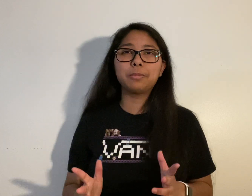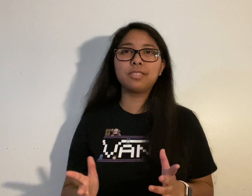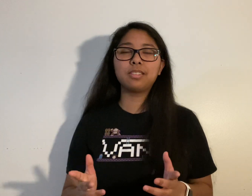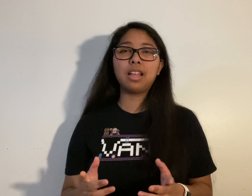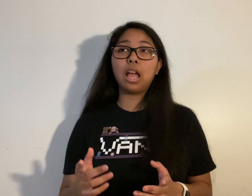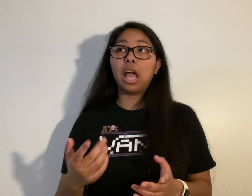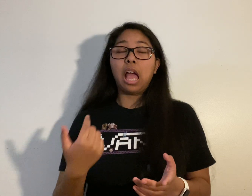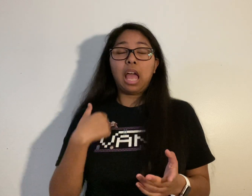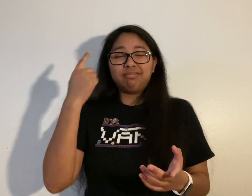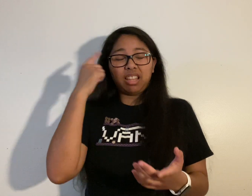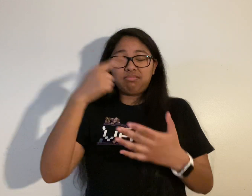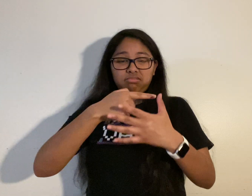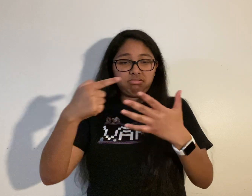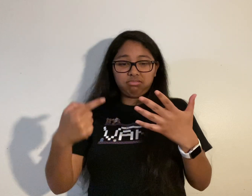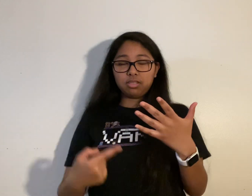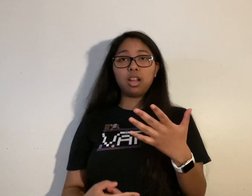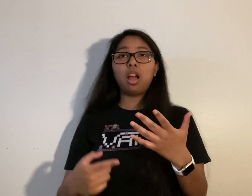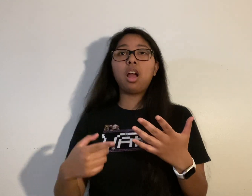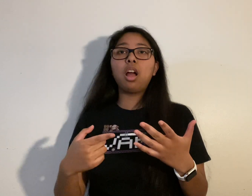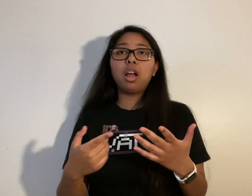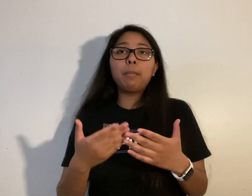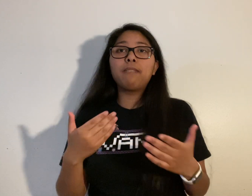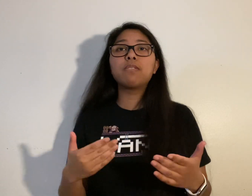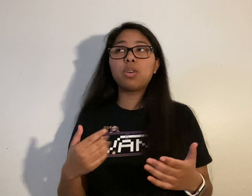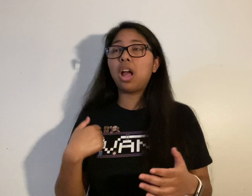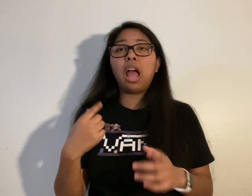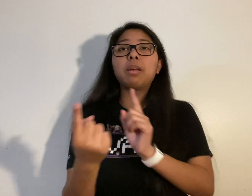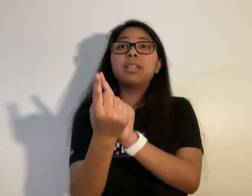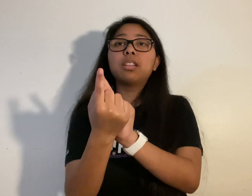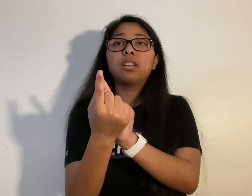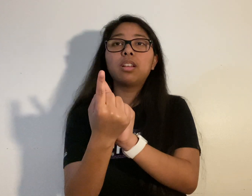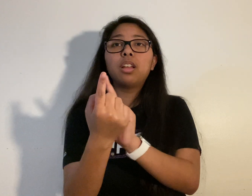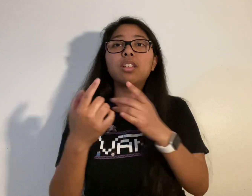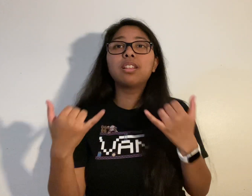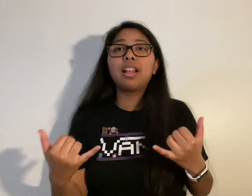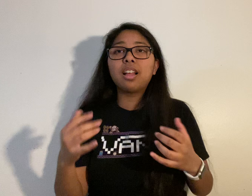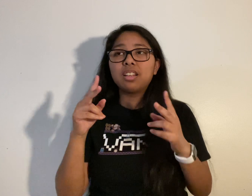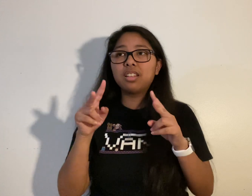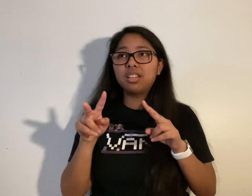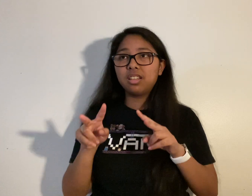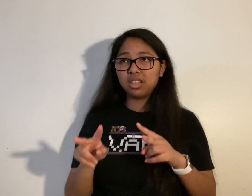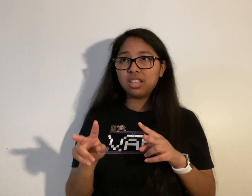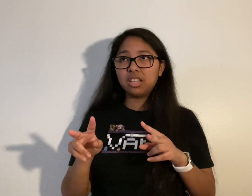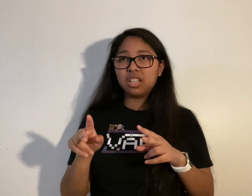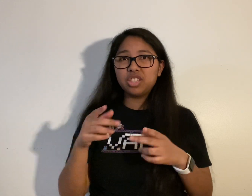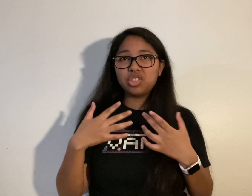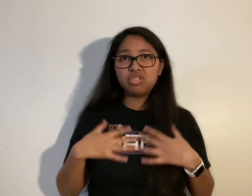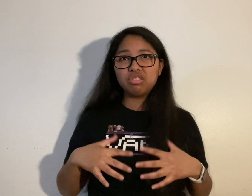So when I see you dressed the way you are dressed, looking all sloppy, I'm even more worried now.